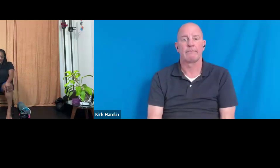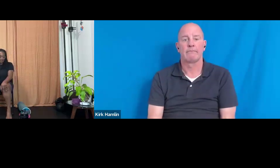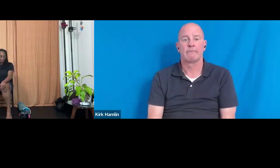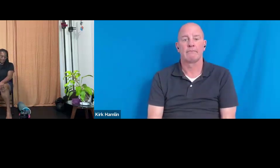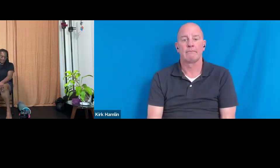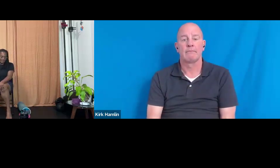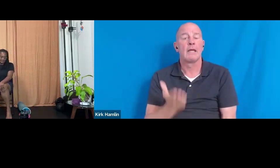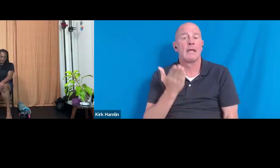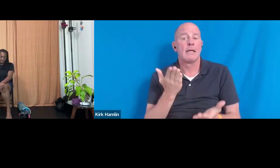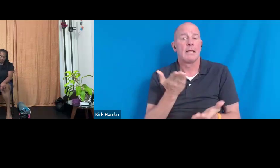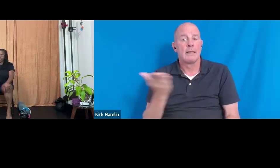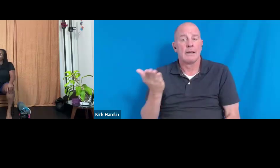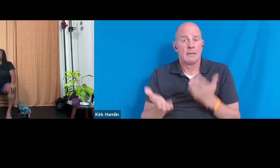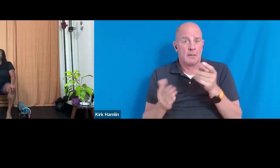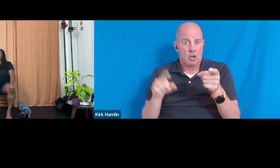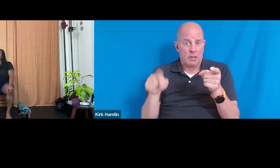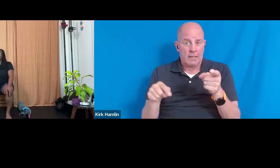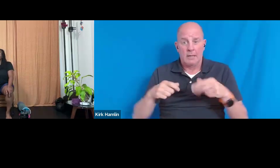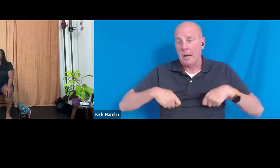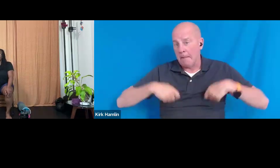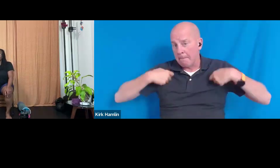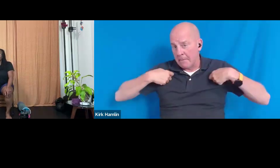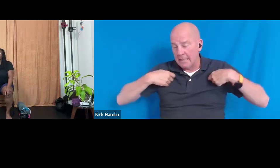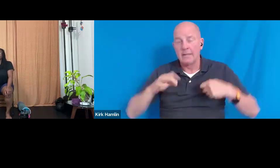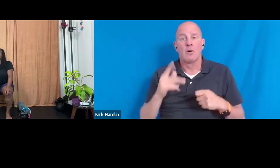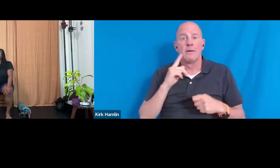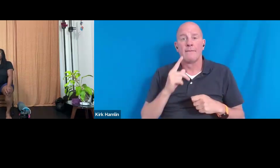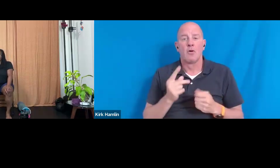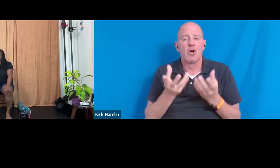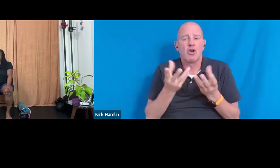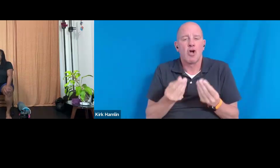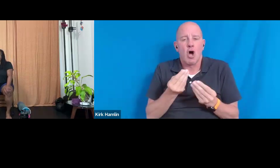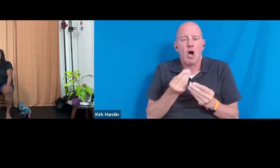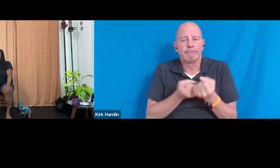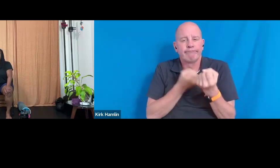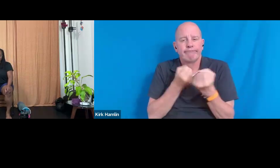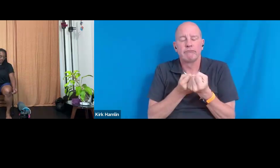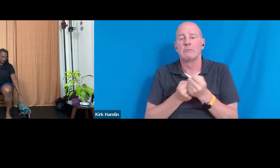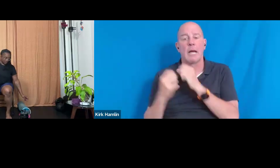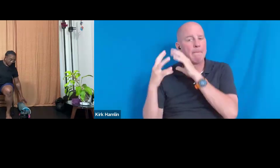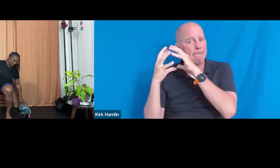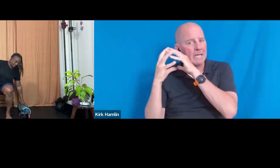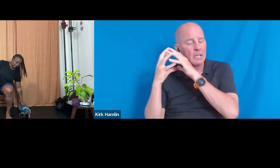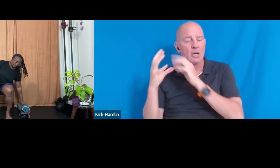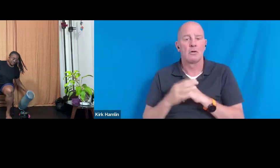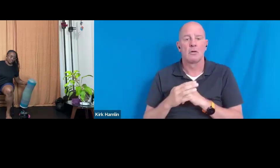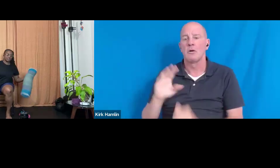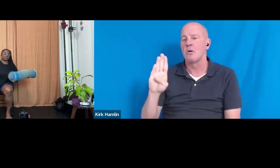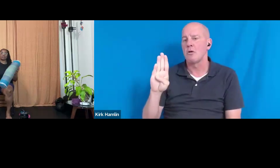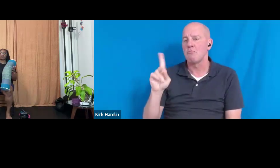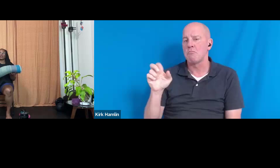need, blankets, maybe if you want for cushioning, some pillows, bolster, which is like